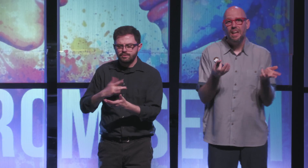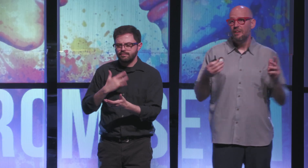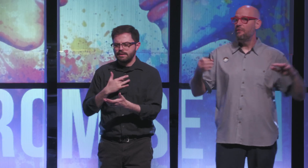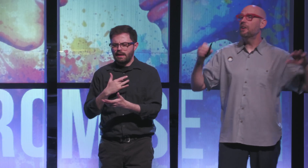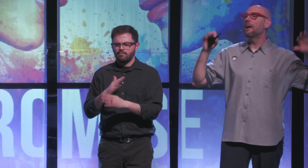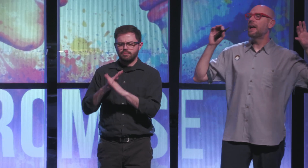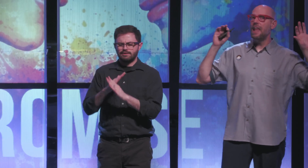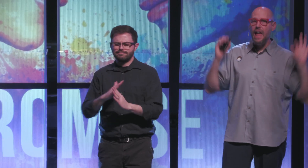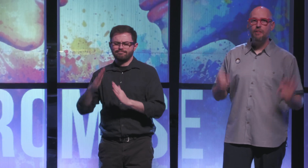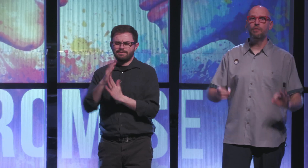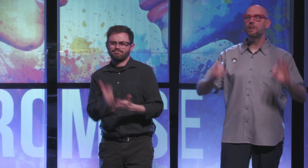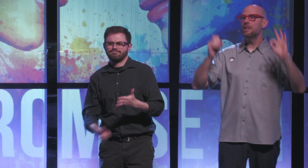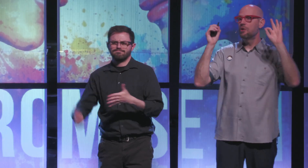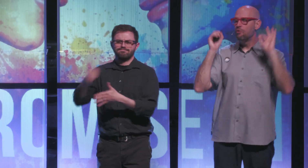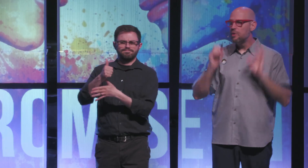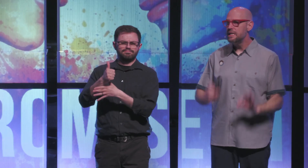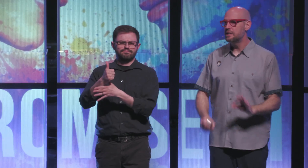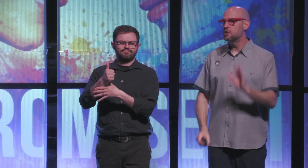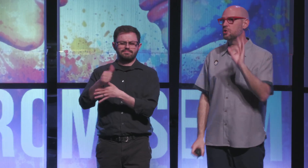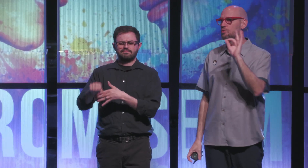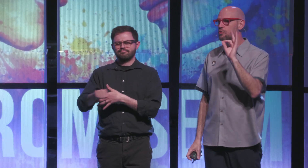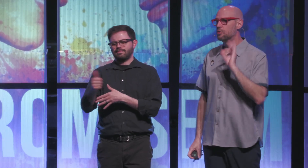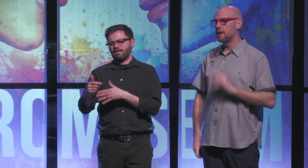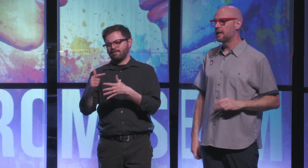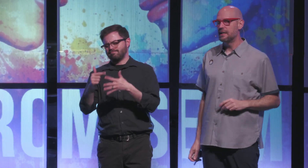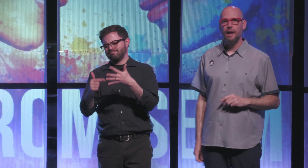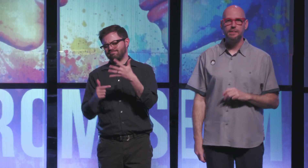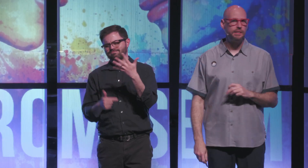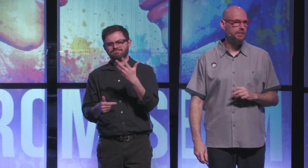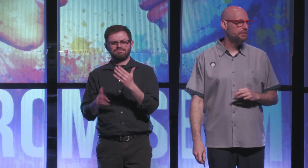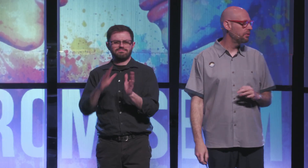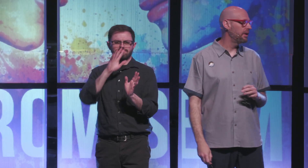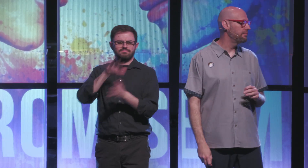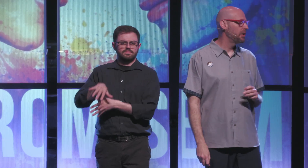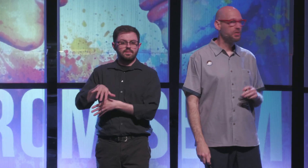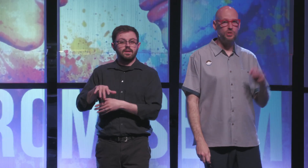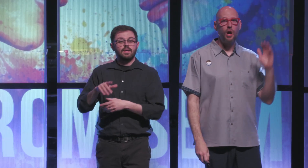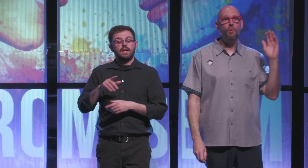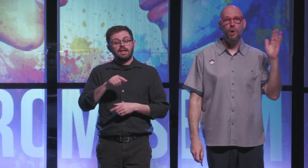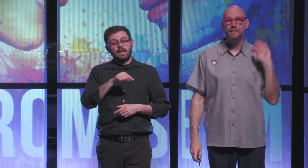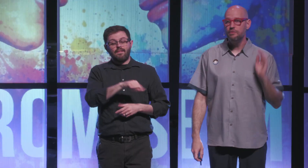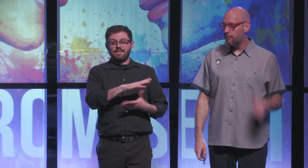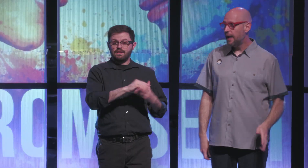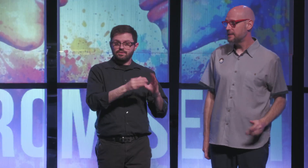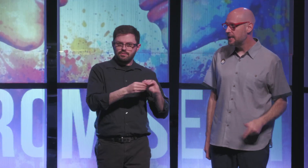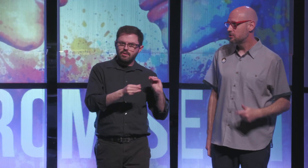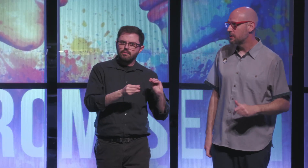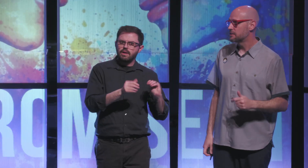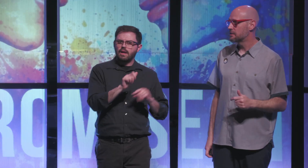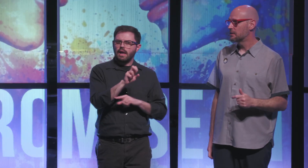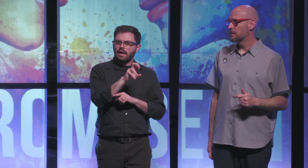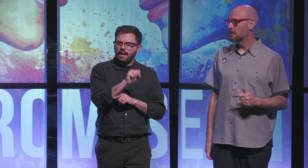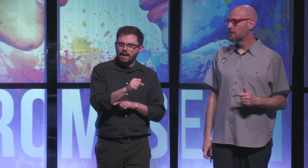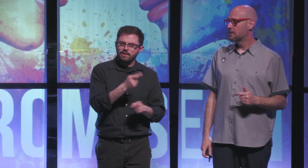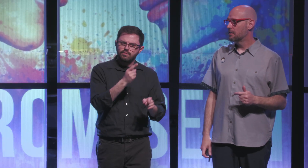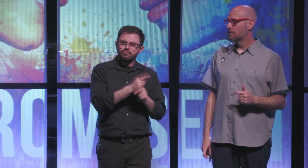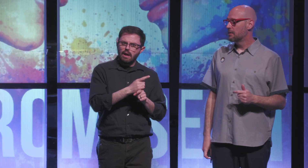the thing. Fear had every reason to rule Ananias in this story. Saul was, in fact,